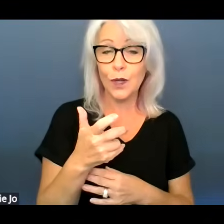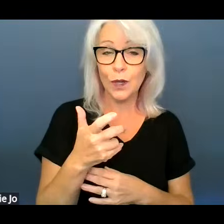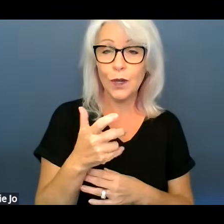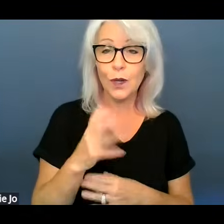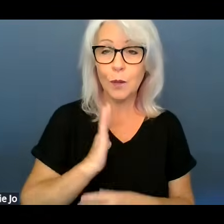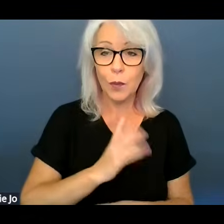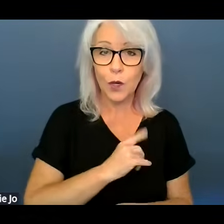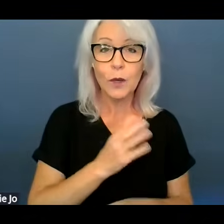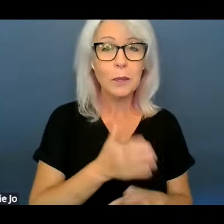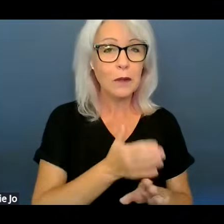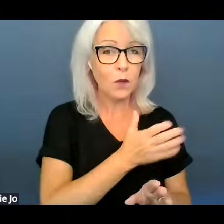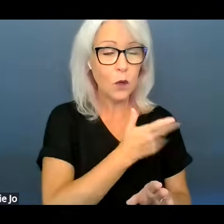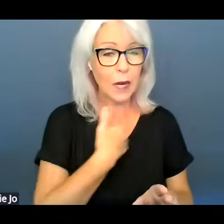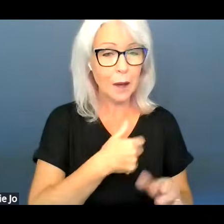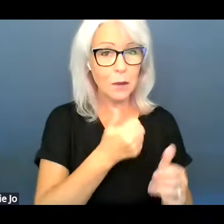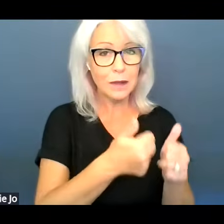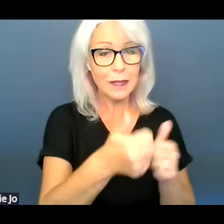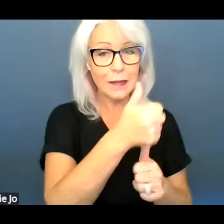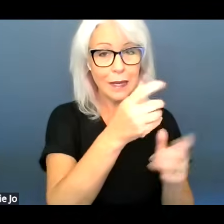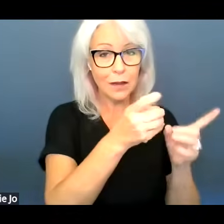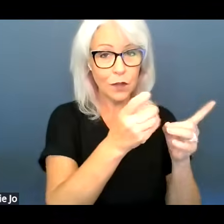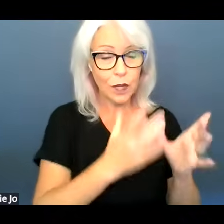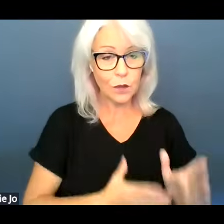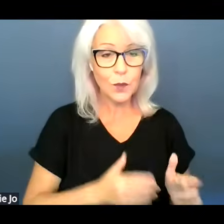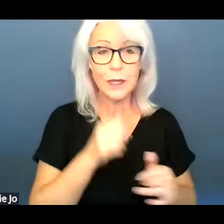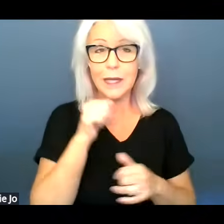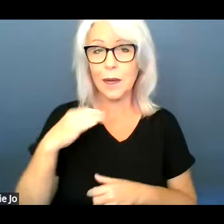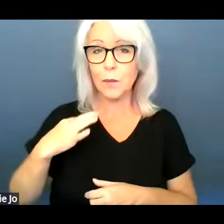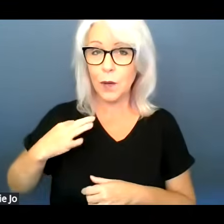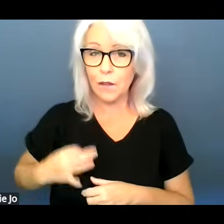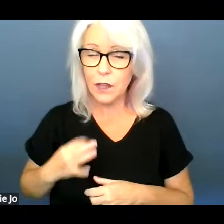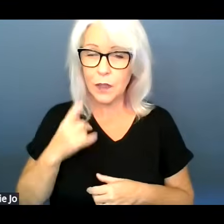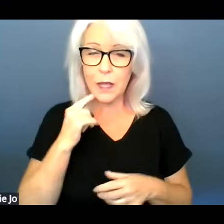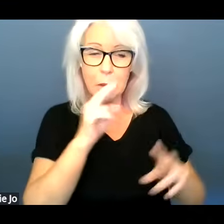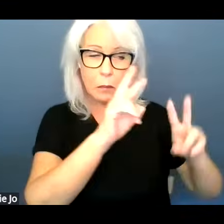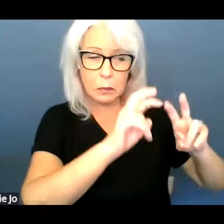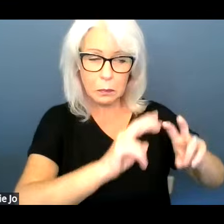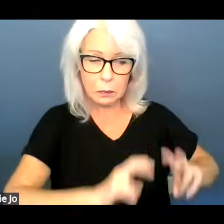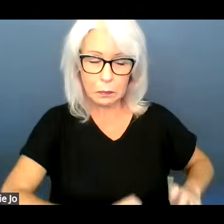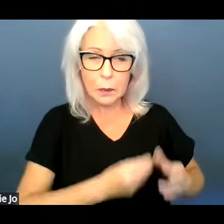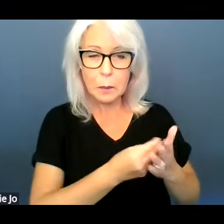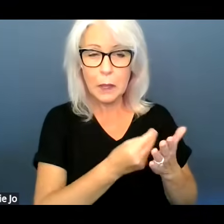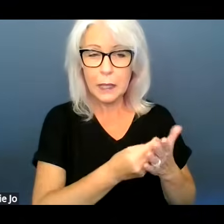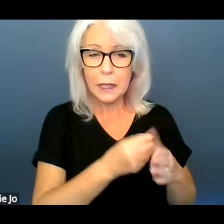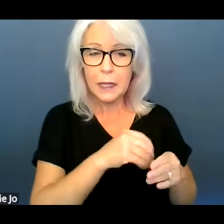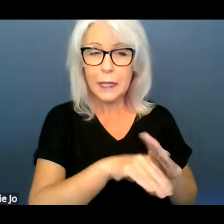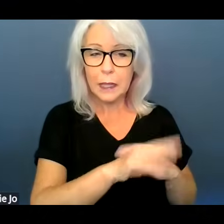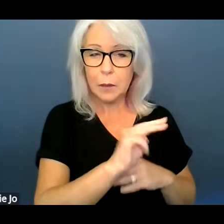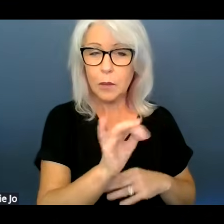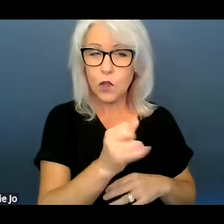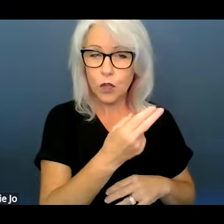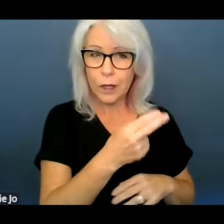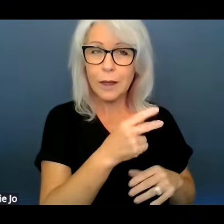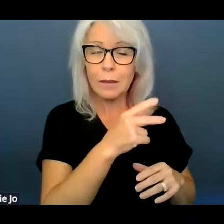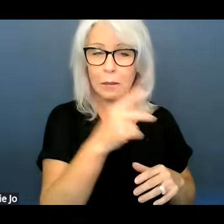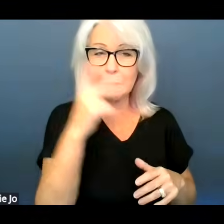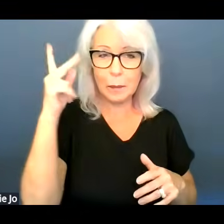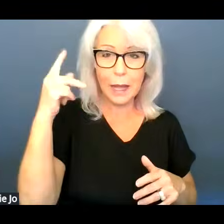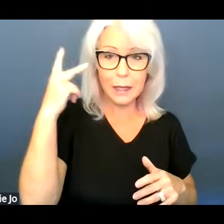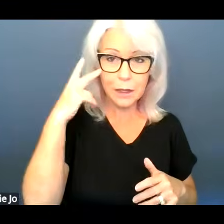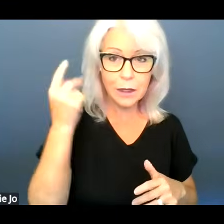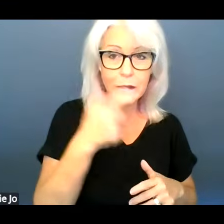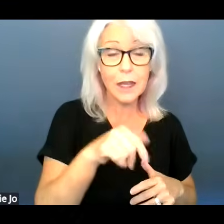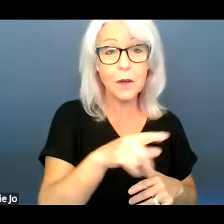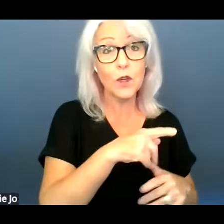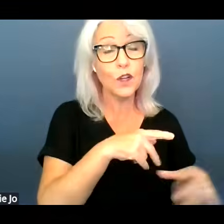executive director of a nonpartisan nonprofit that examined money in politics in Michigan and explained current and proposed campaign finance law to the